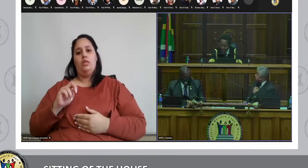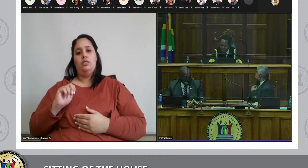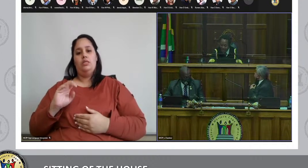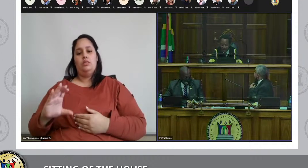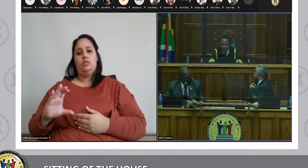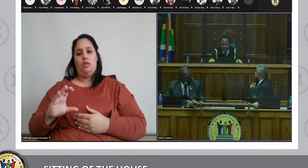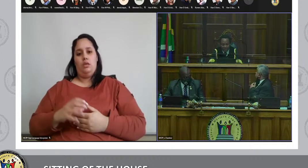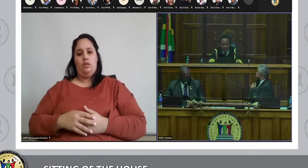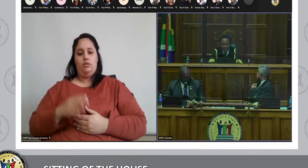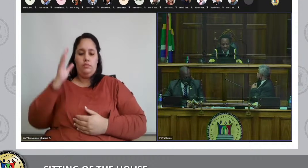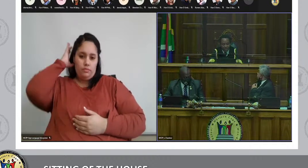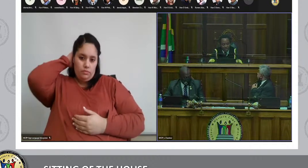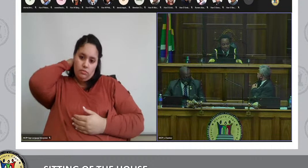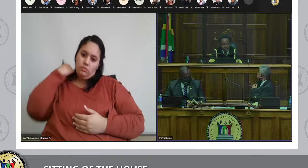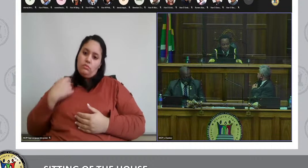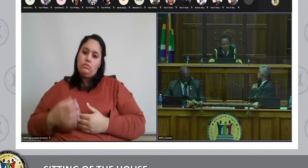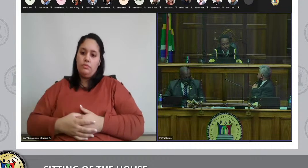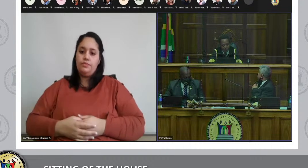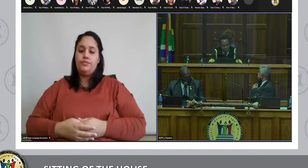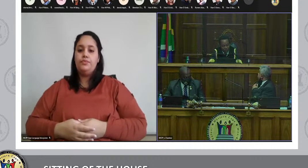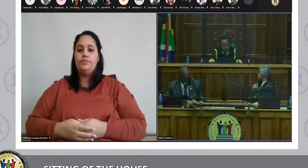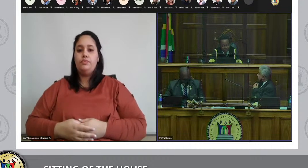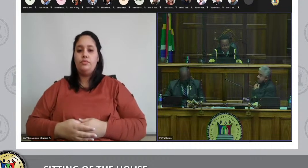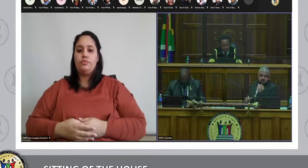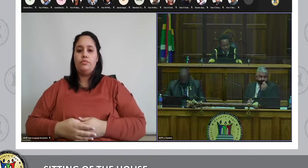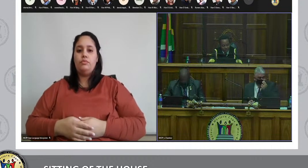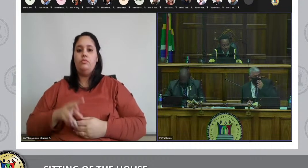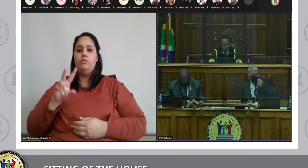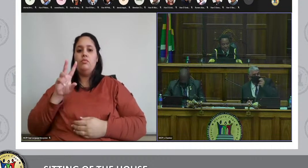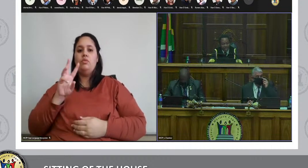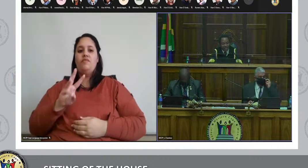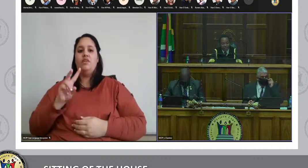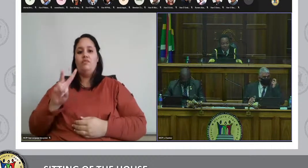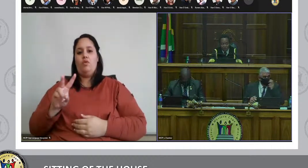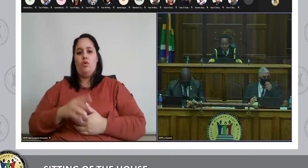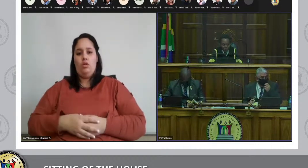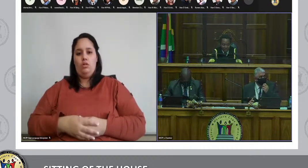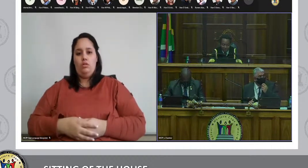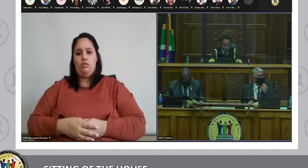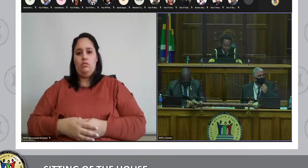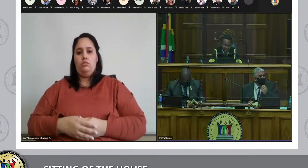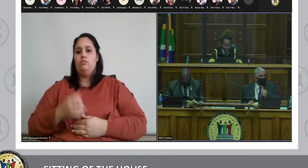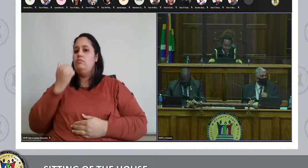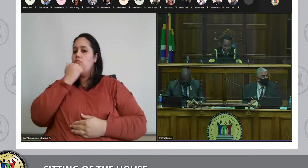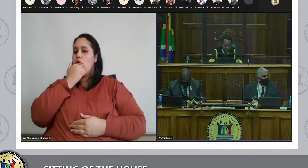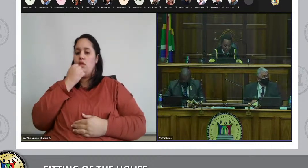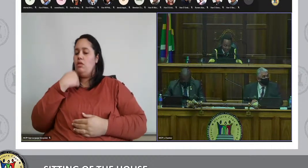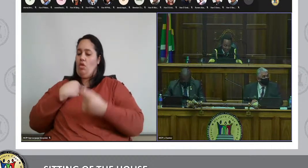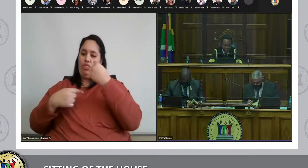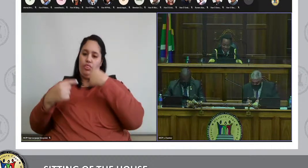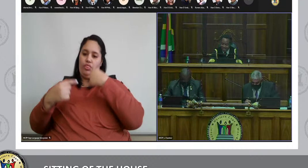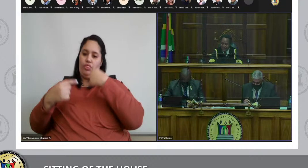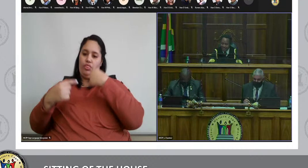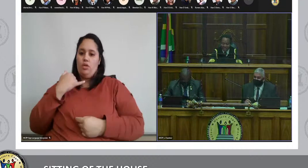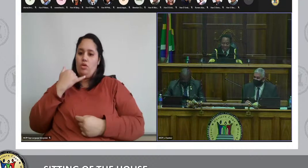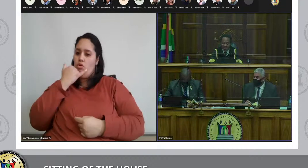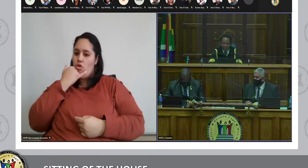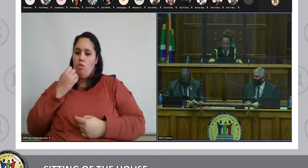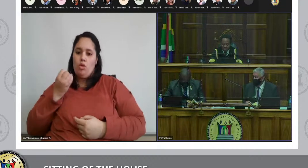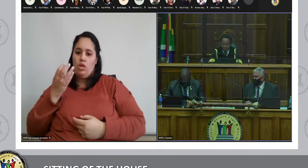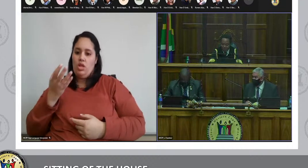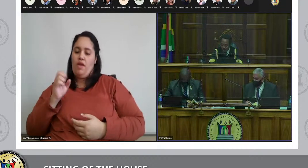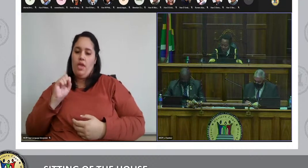ANC. That is Honorable Van Vochen. I don't want to be accused that I did not give the